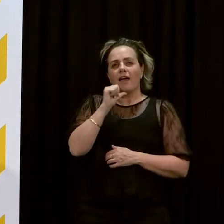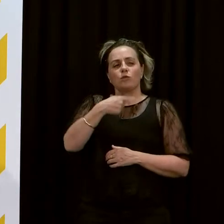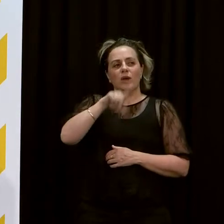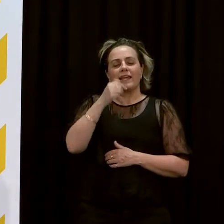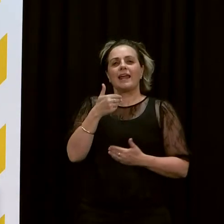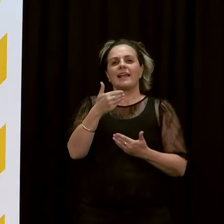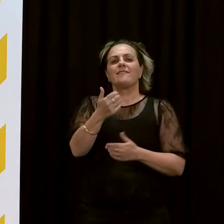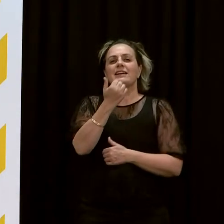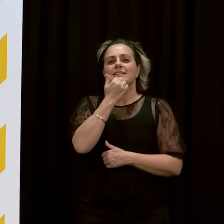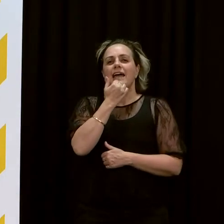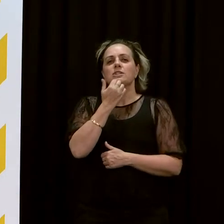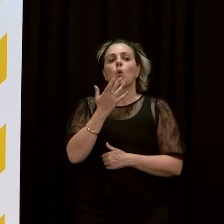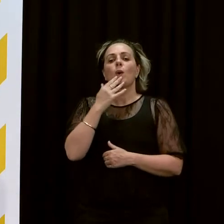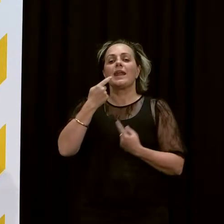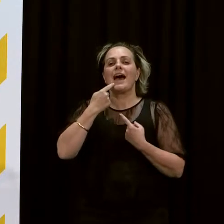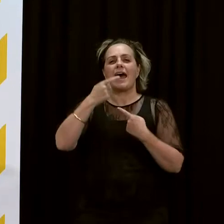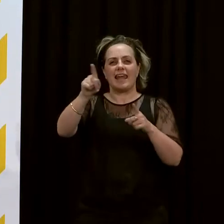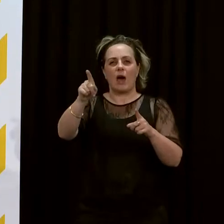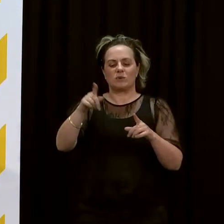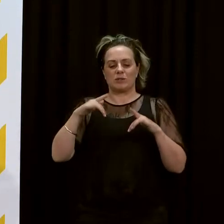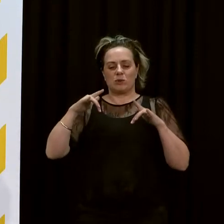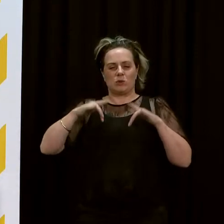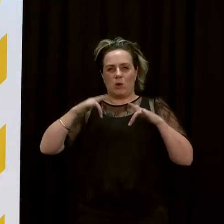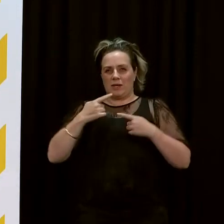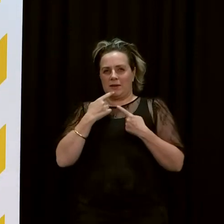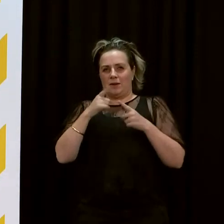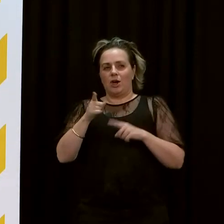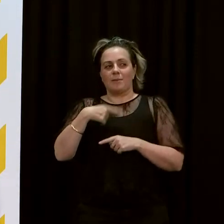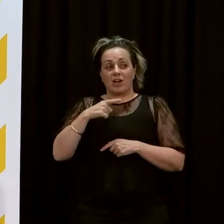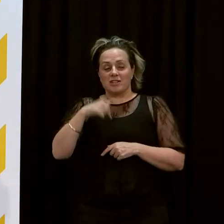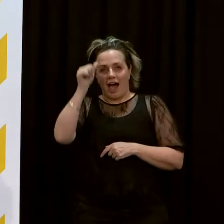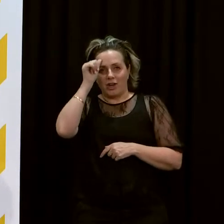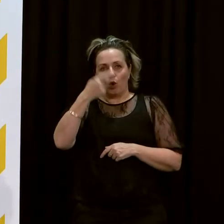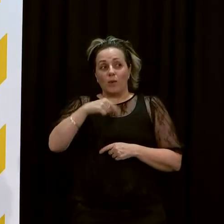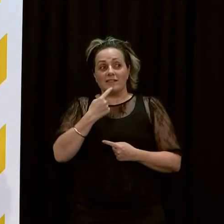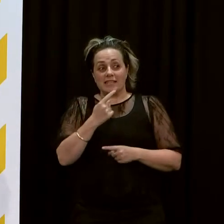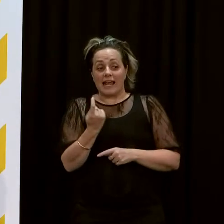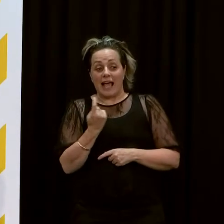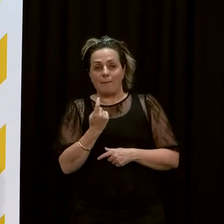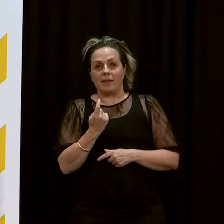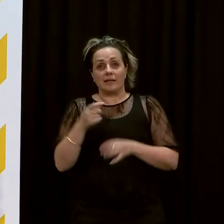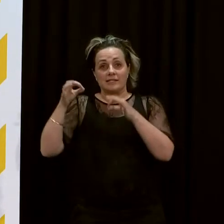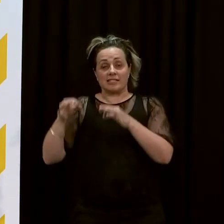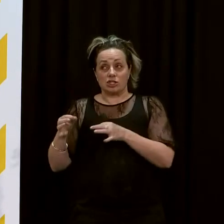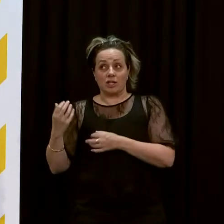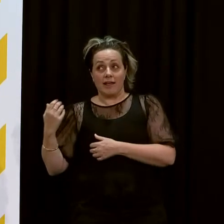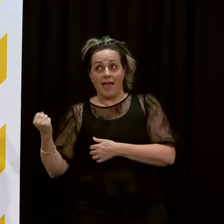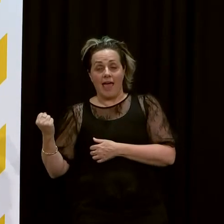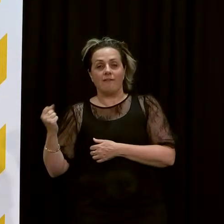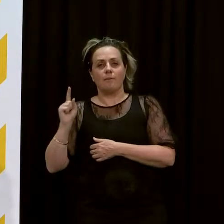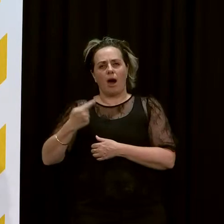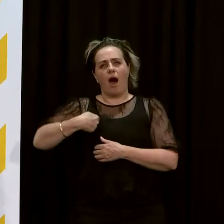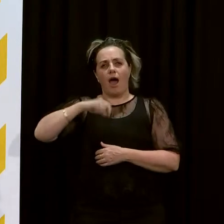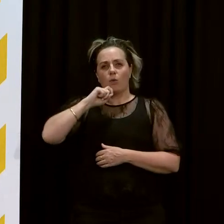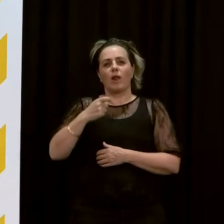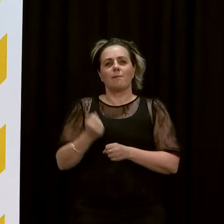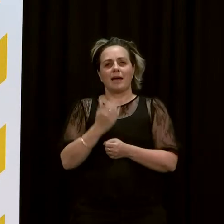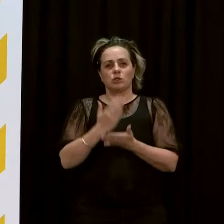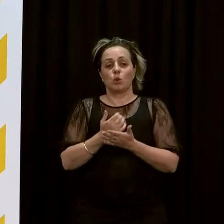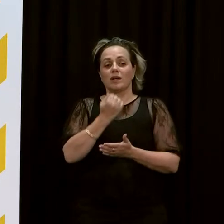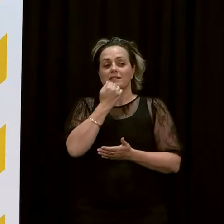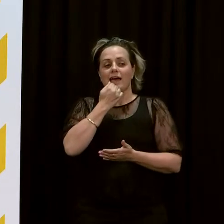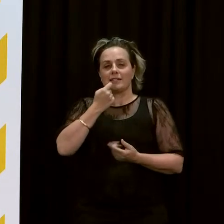when we're likely to announce those, because I am aware that we have signalled to you that that's coming. Decisions have been made, so I'll make sure that we set some dates